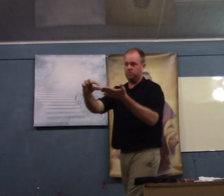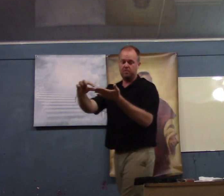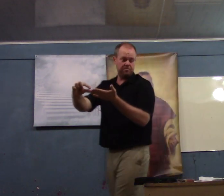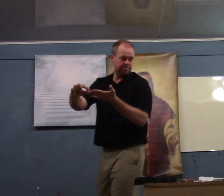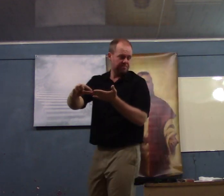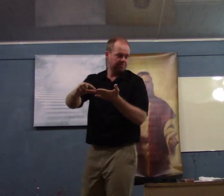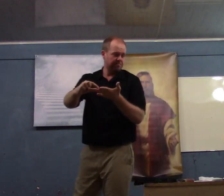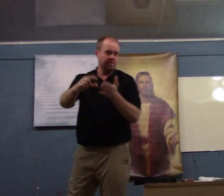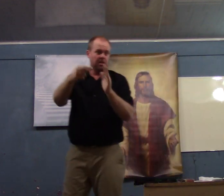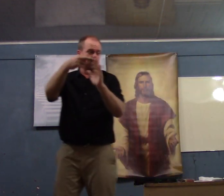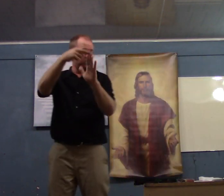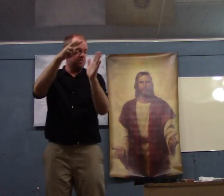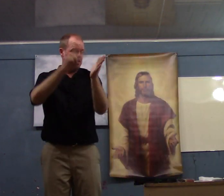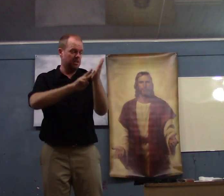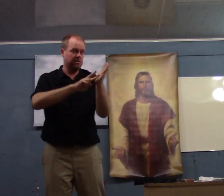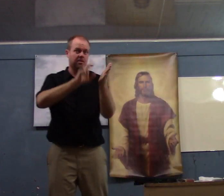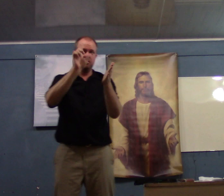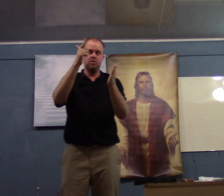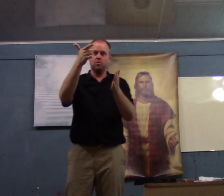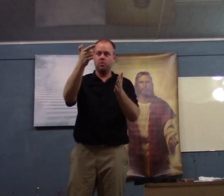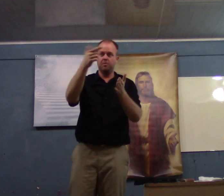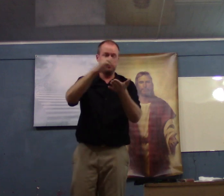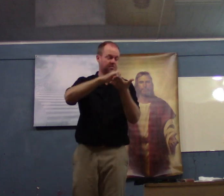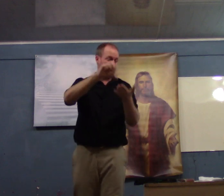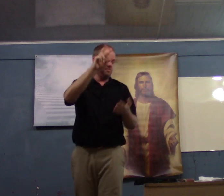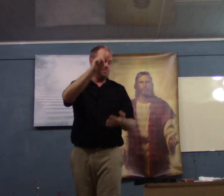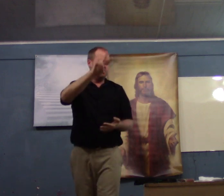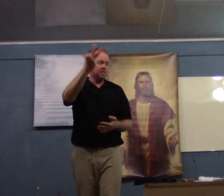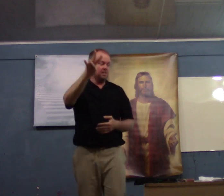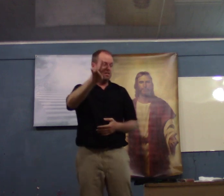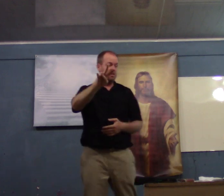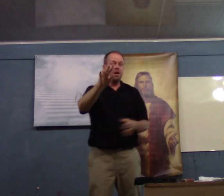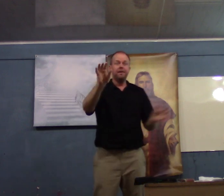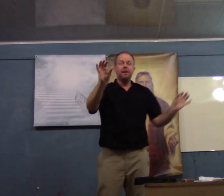The last verse. Revelation 21, verse 27.